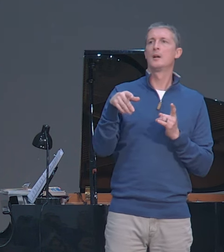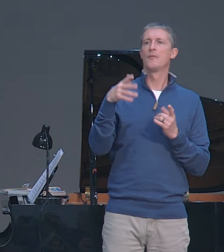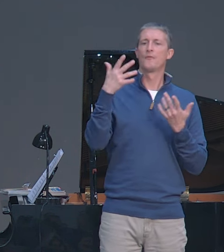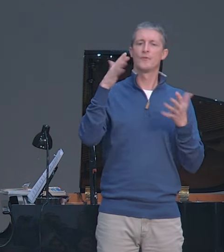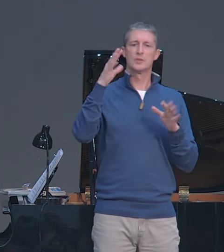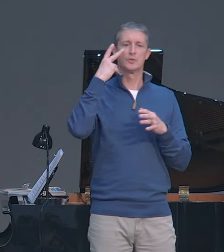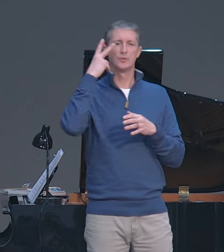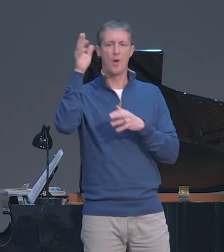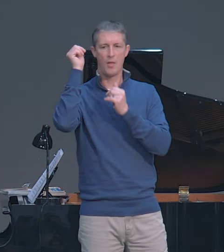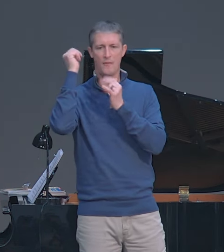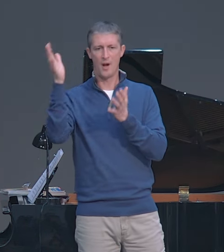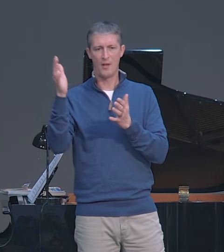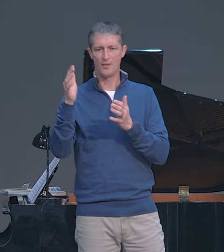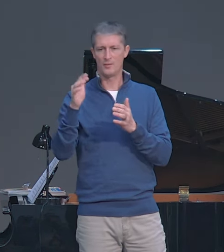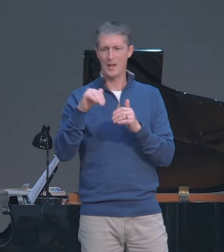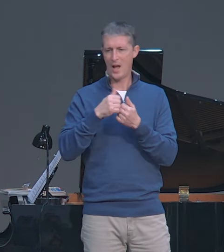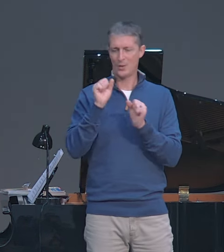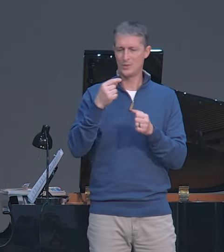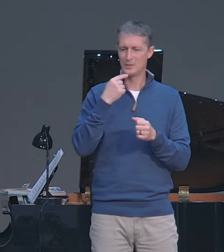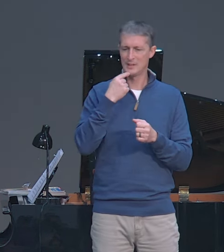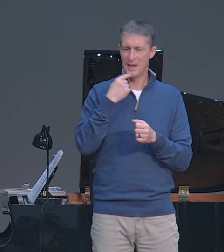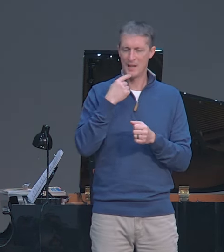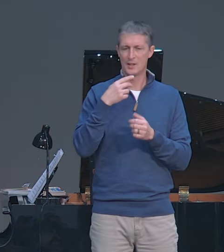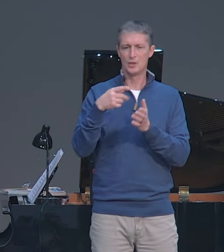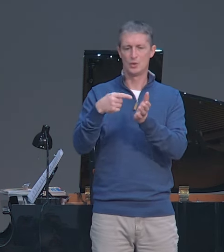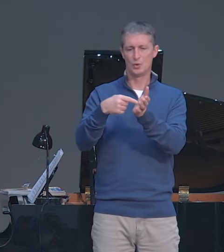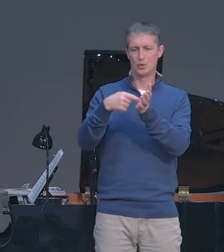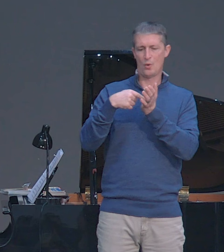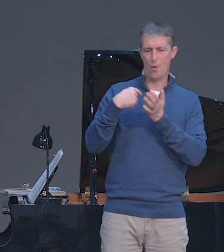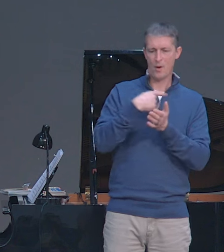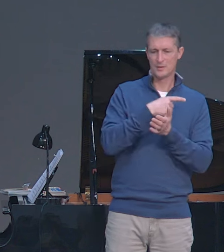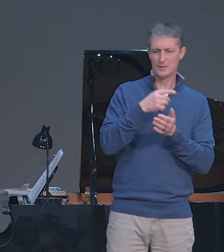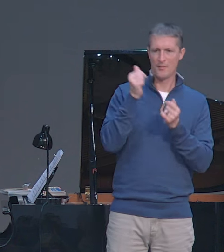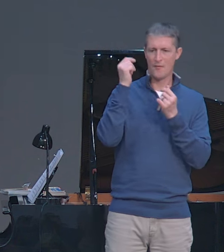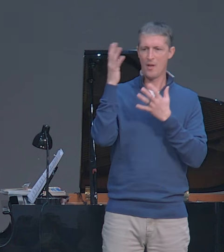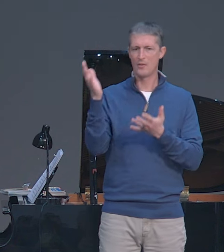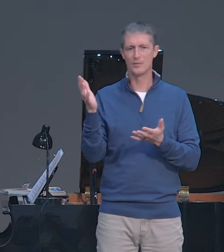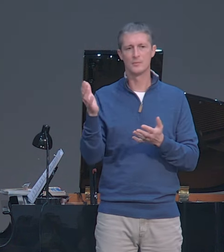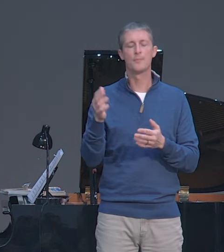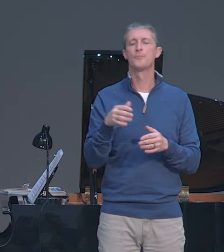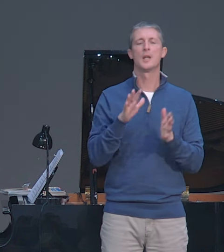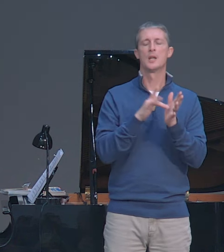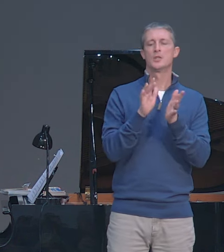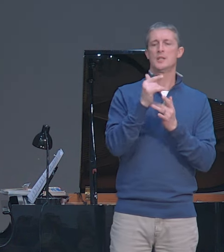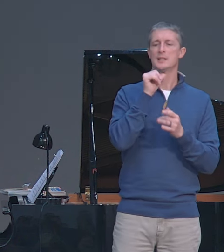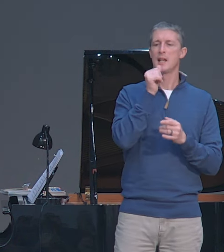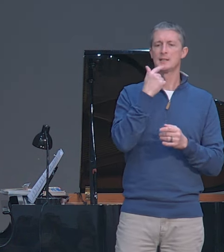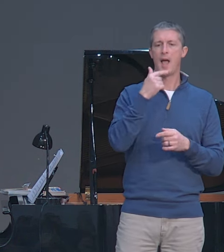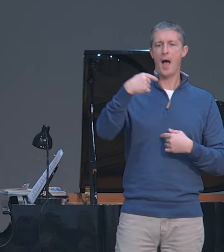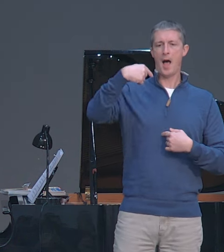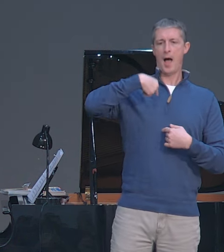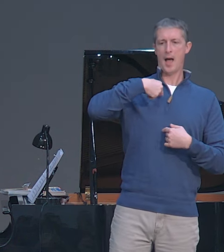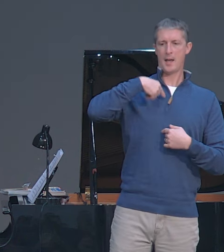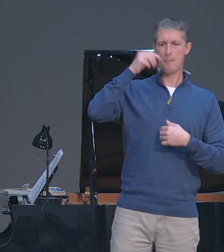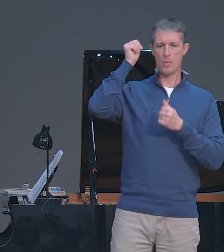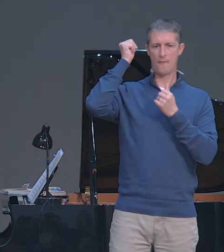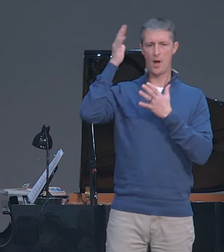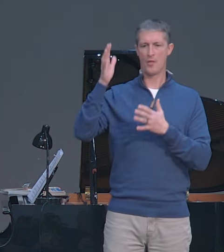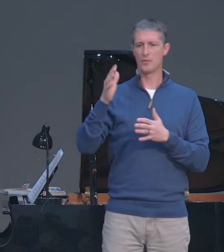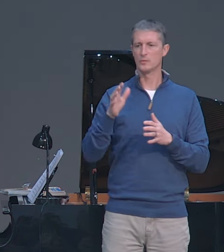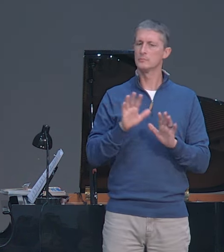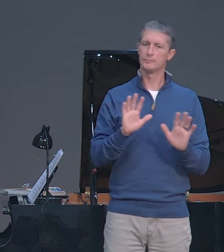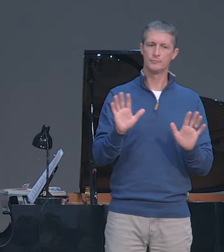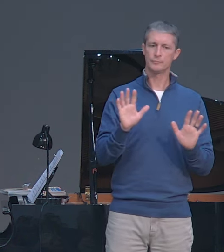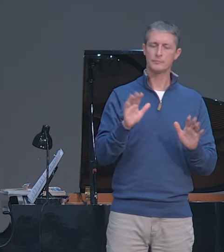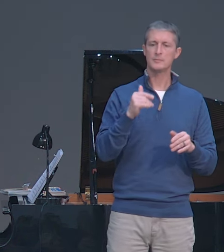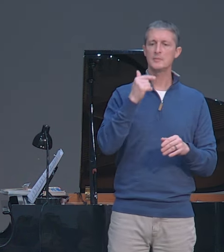say, show us the Father? Now, Jesus is not saying here that he is the Father. He is saying that